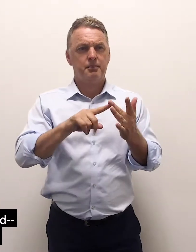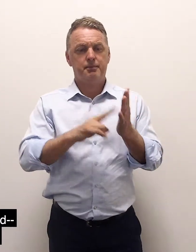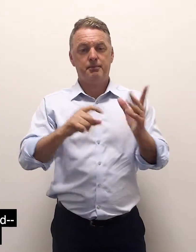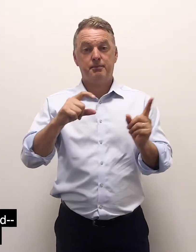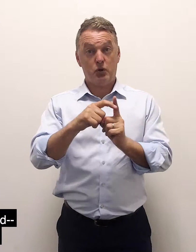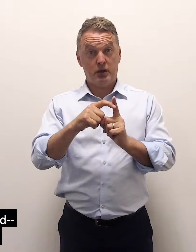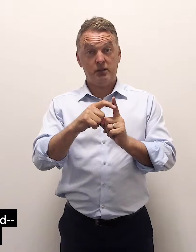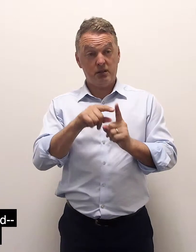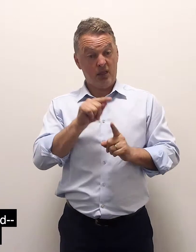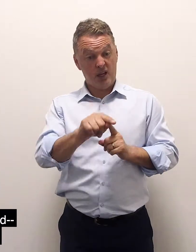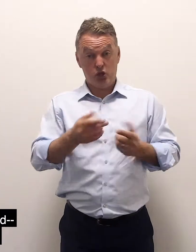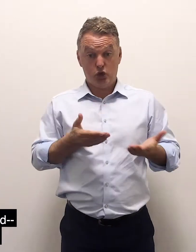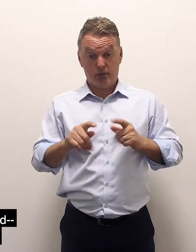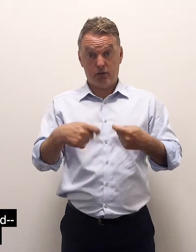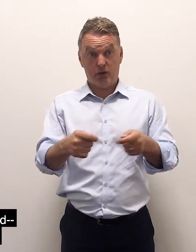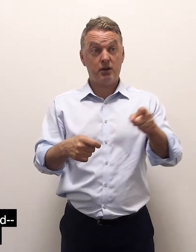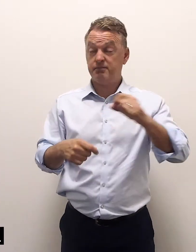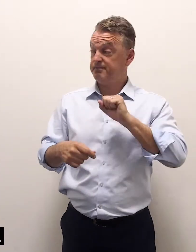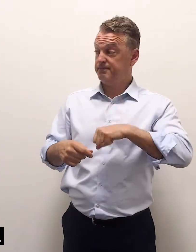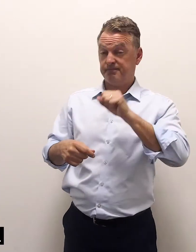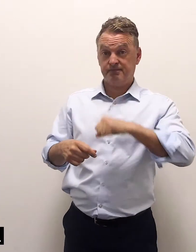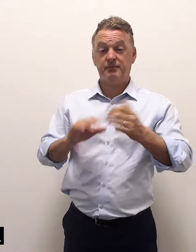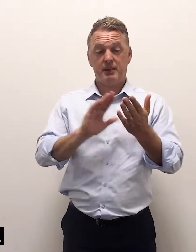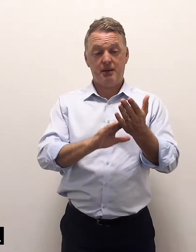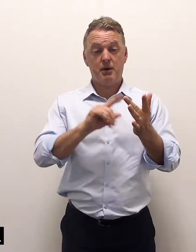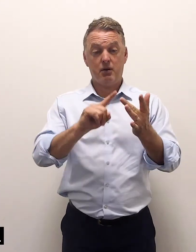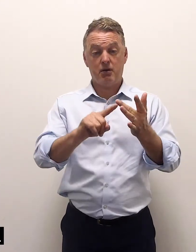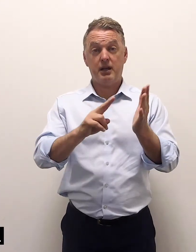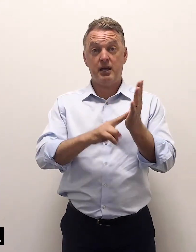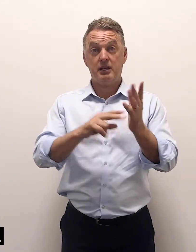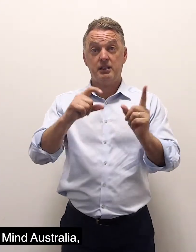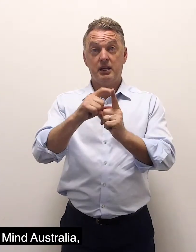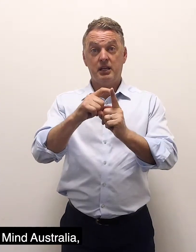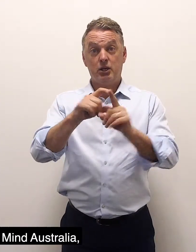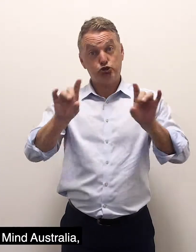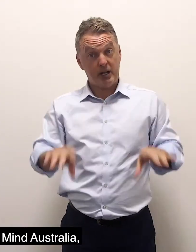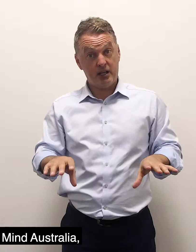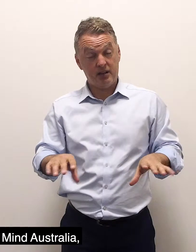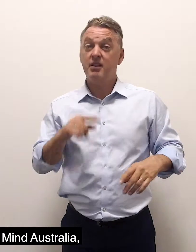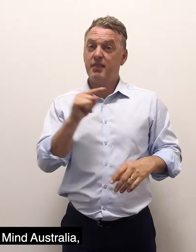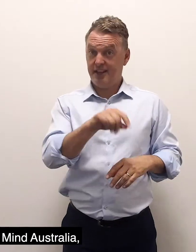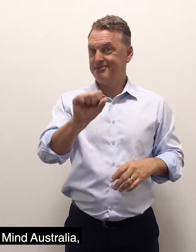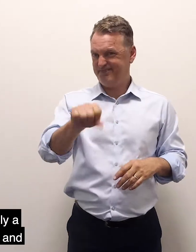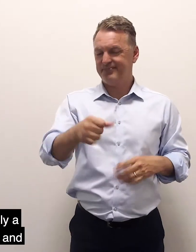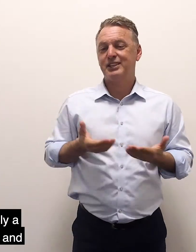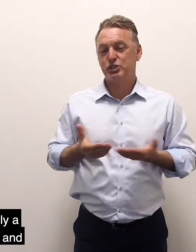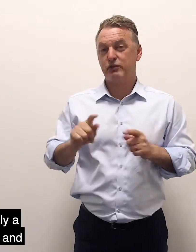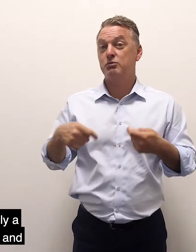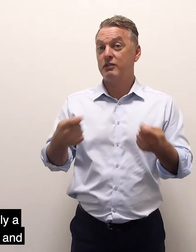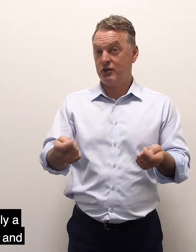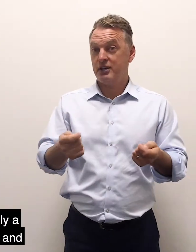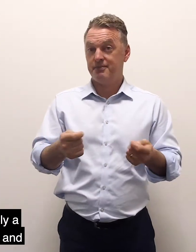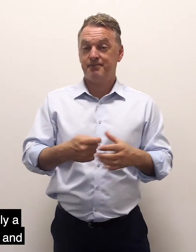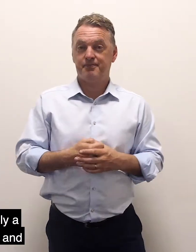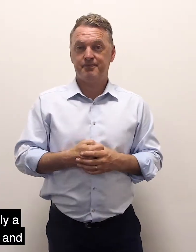whether mind and Absolutely. Are they the service providers? Yeah. Yes, they are. So you've mentioned Mind Australia. They are